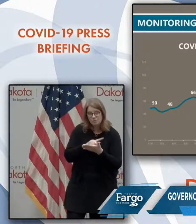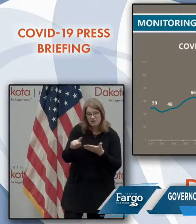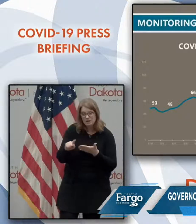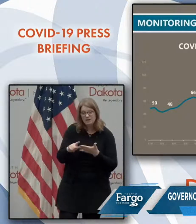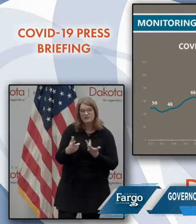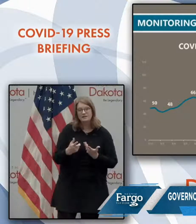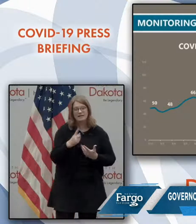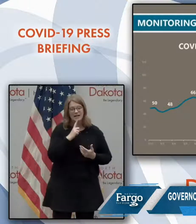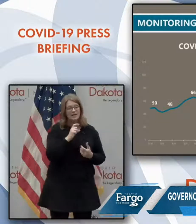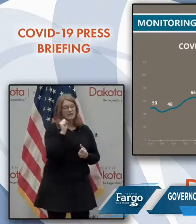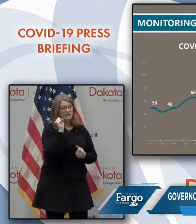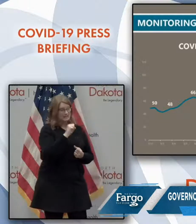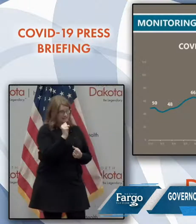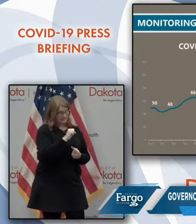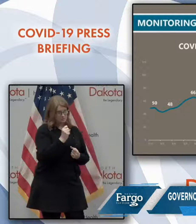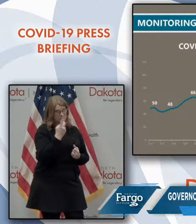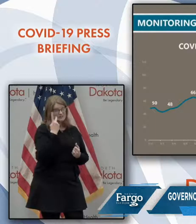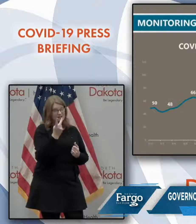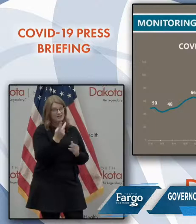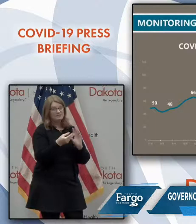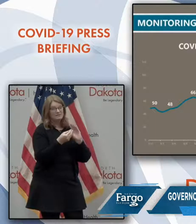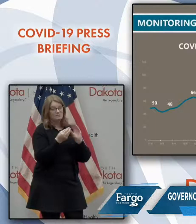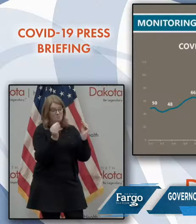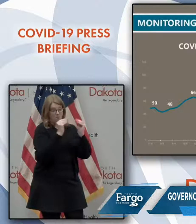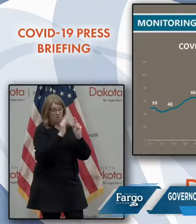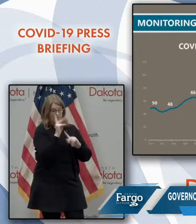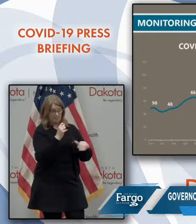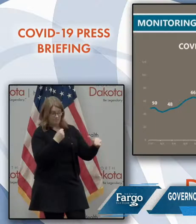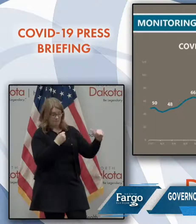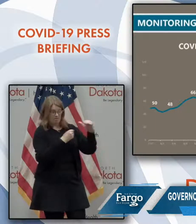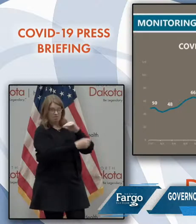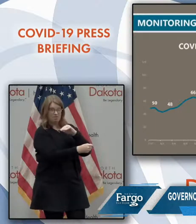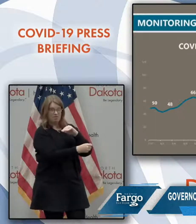assuring us that while they're seeing increased admissions, the majority of